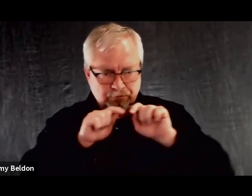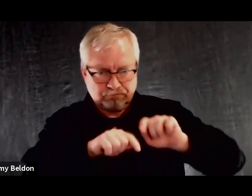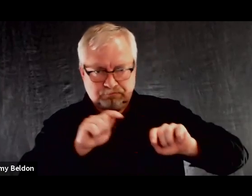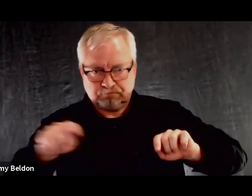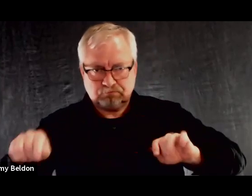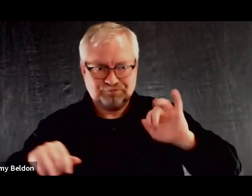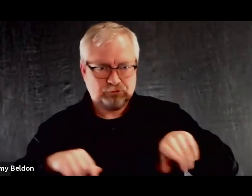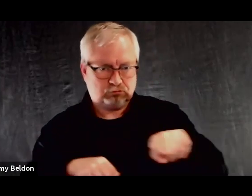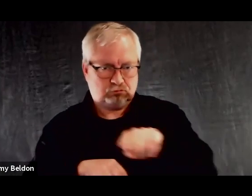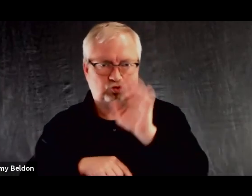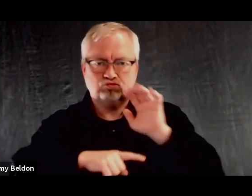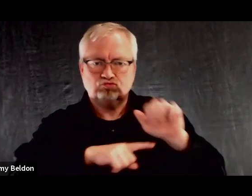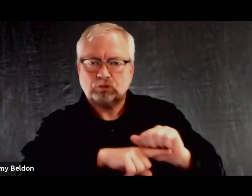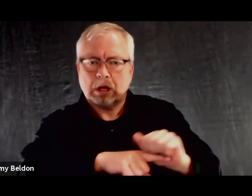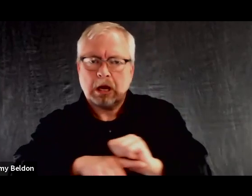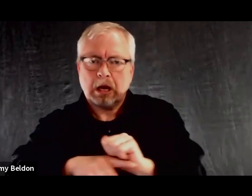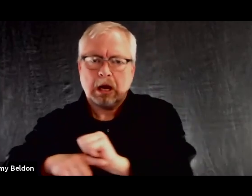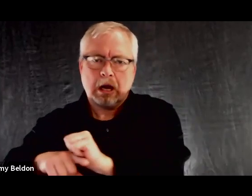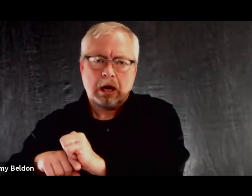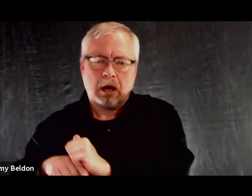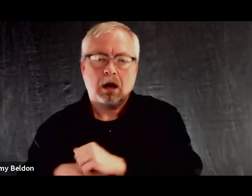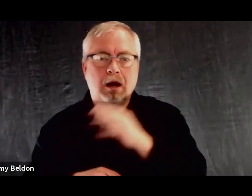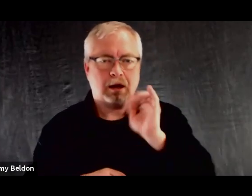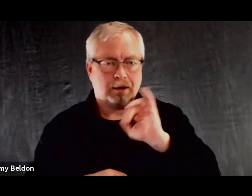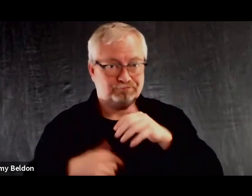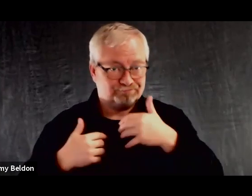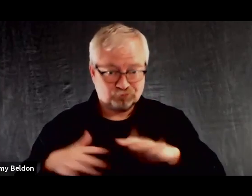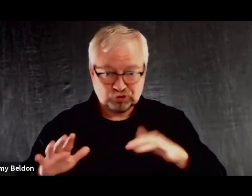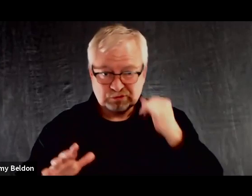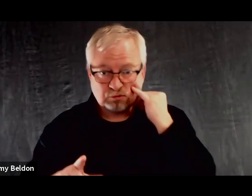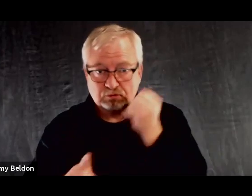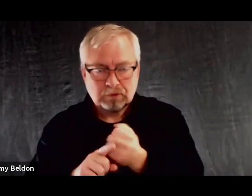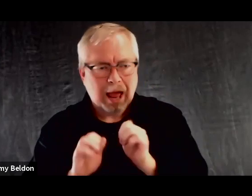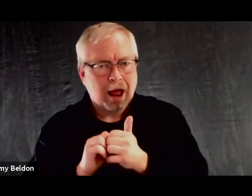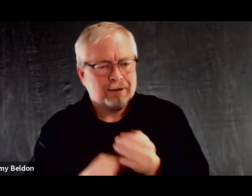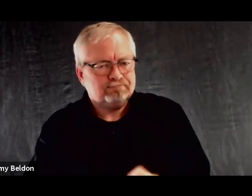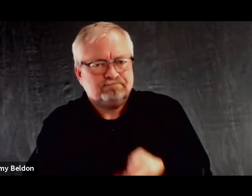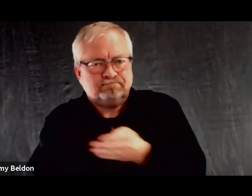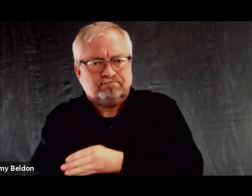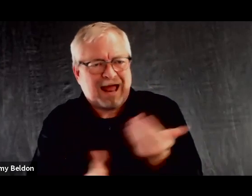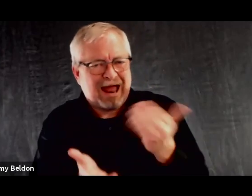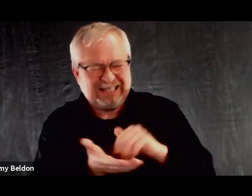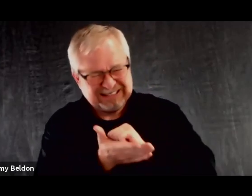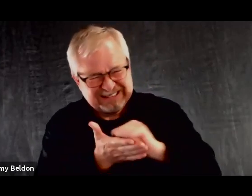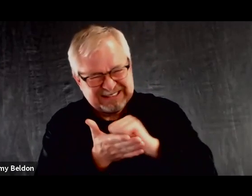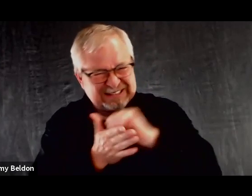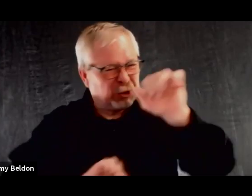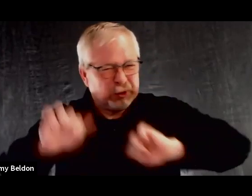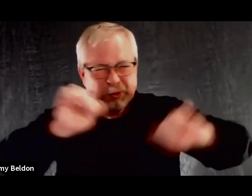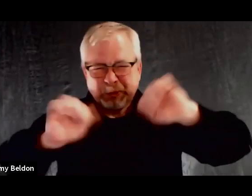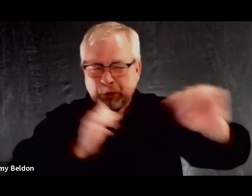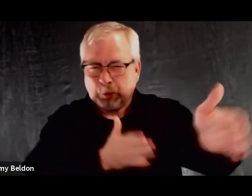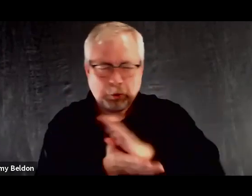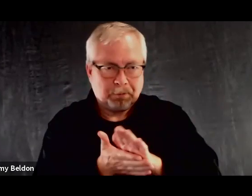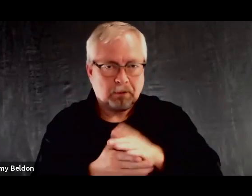practices as well, which is what's been going on in those long-term care facilities. Okay, thank